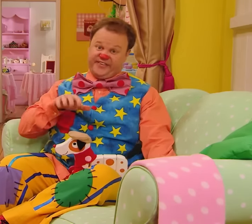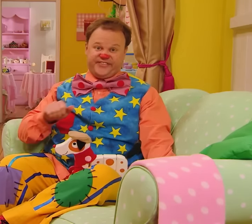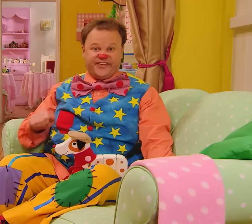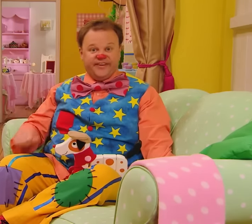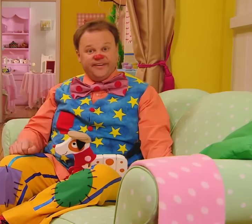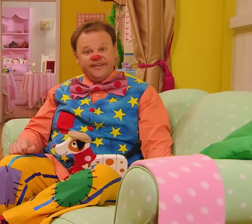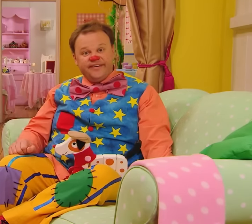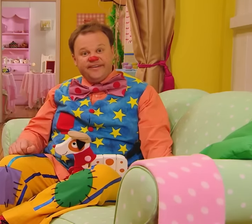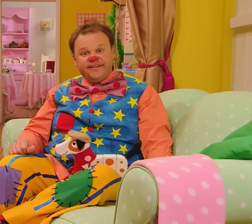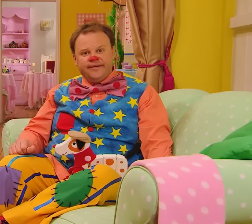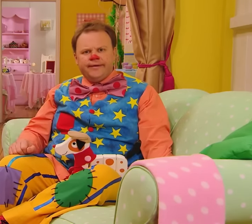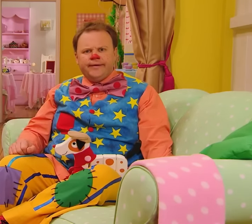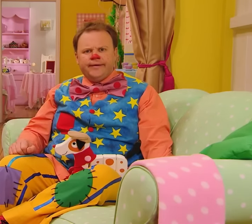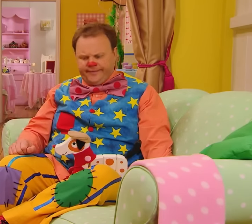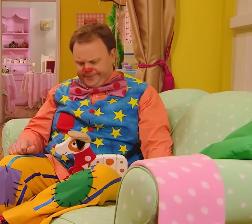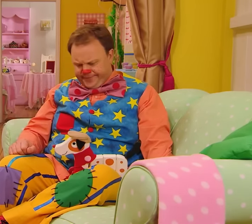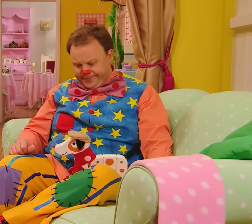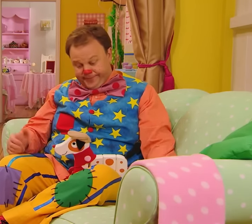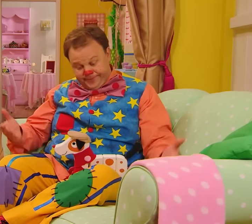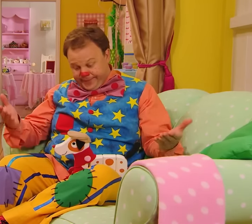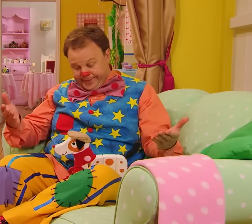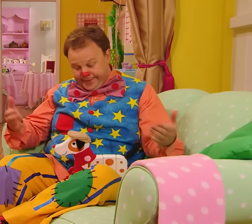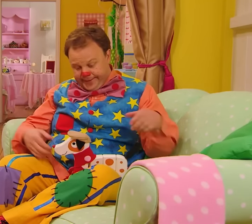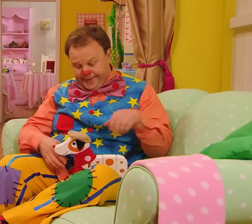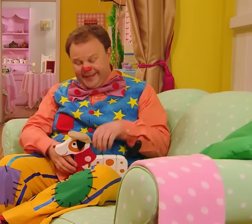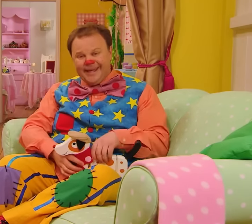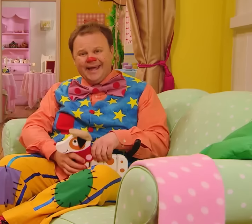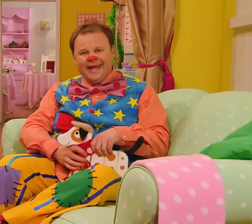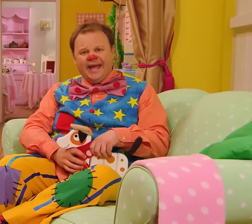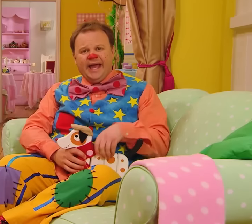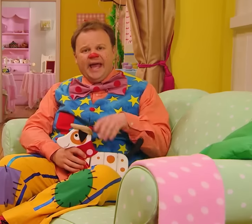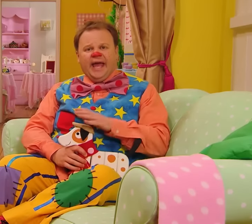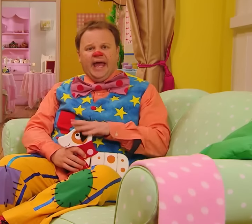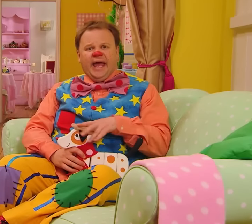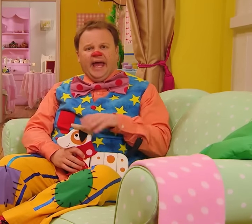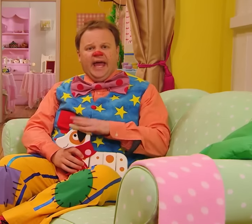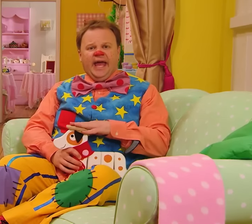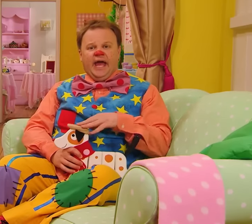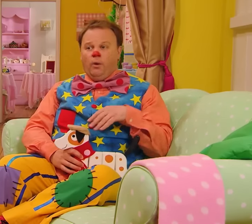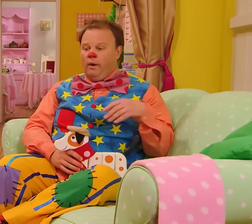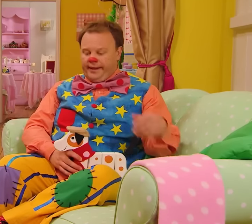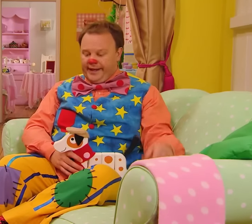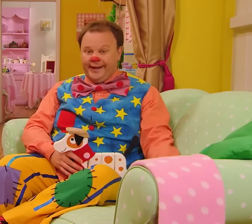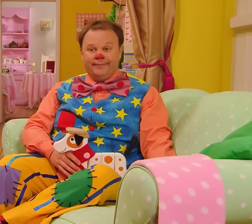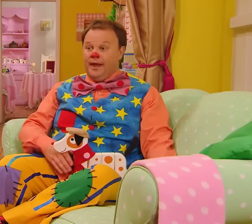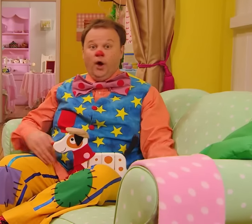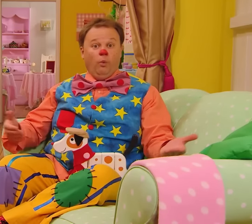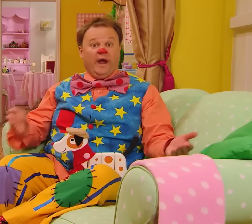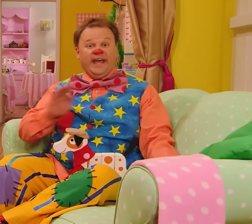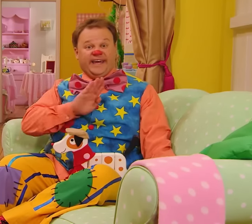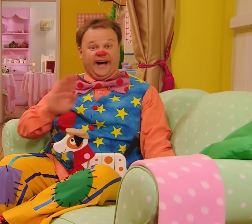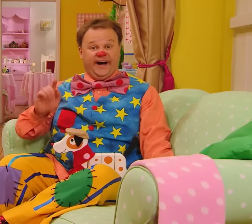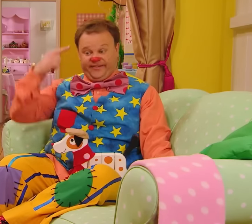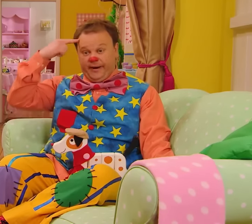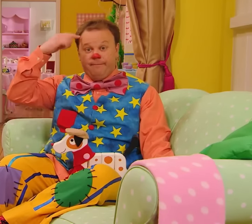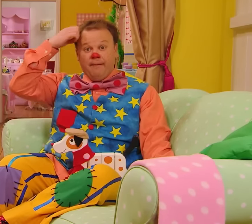lost. Oh dear, Mr Tumble. Where did you lose the squeaky toy bone? Well, we can't